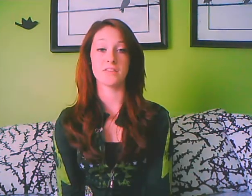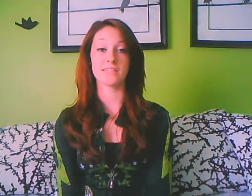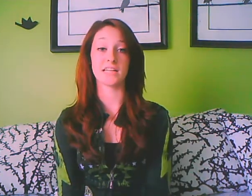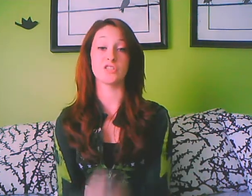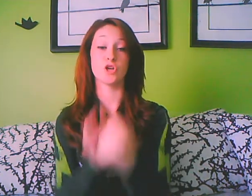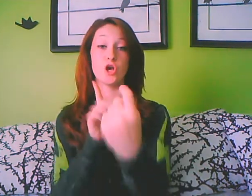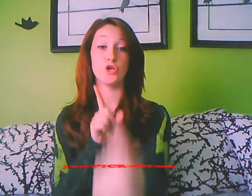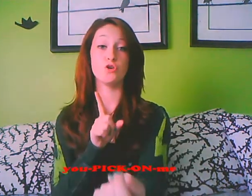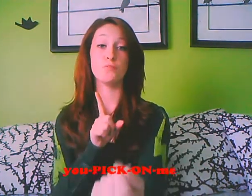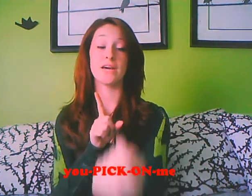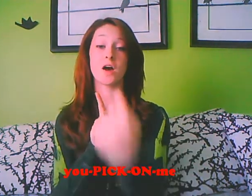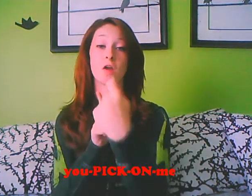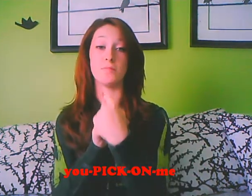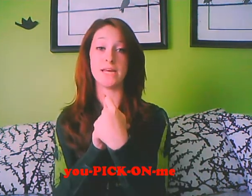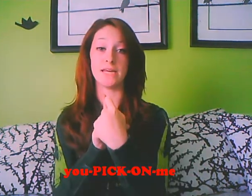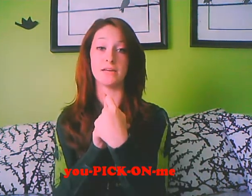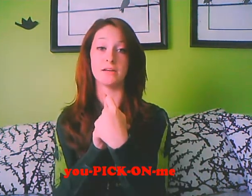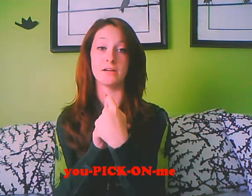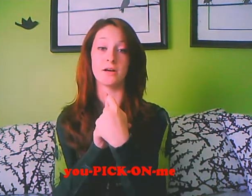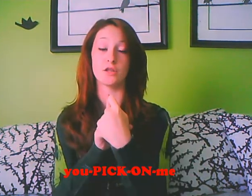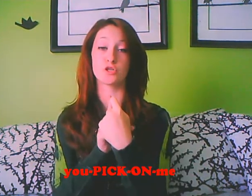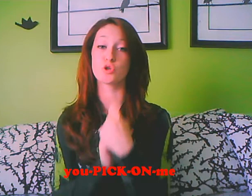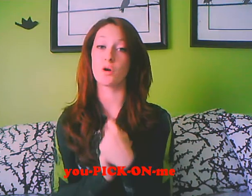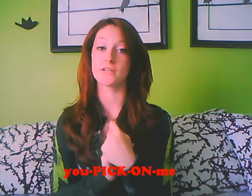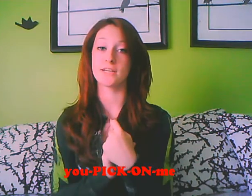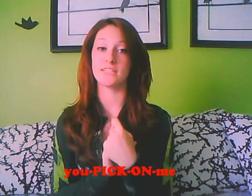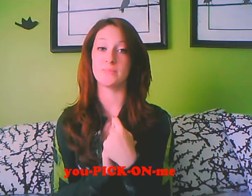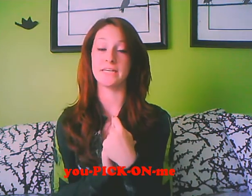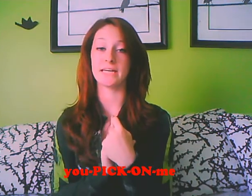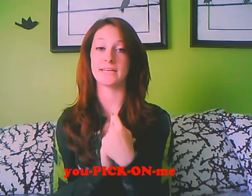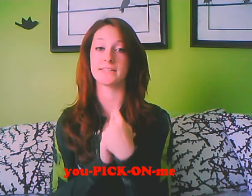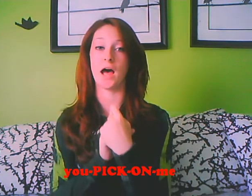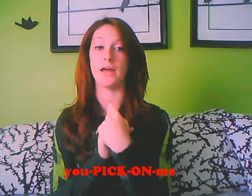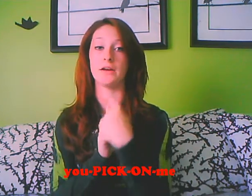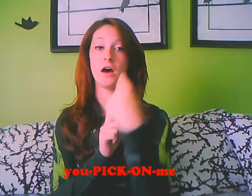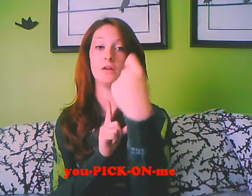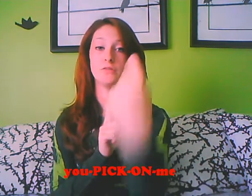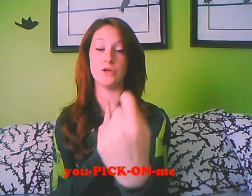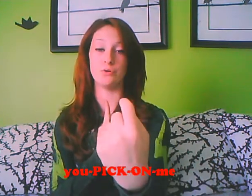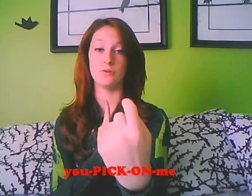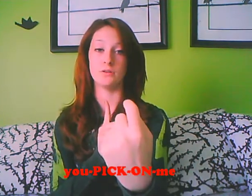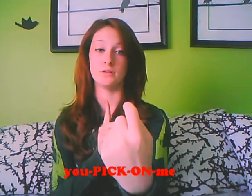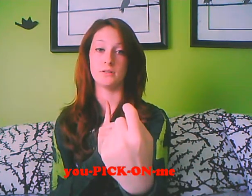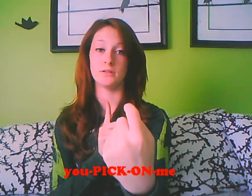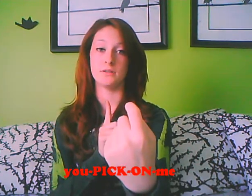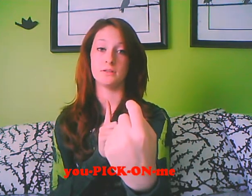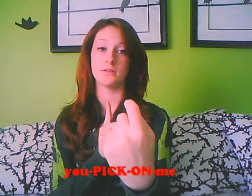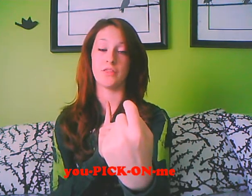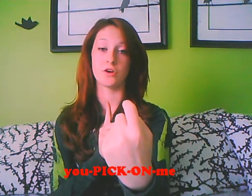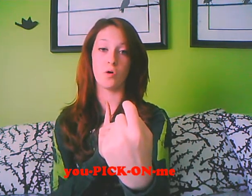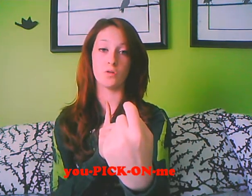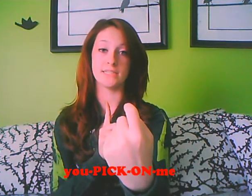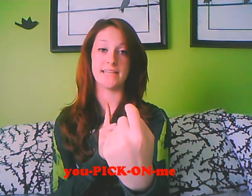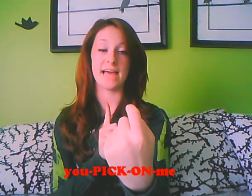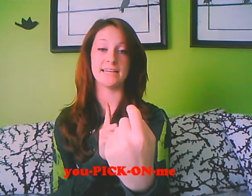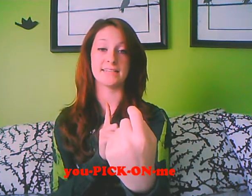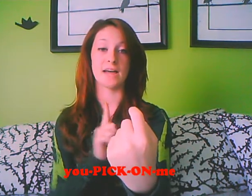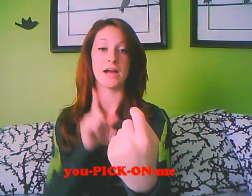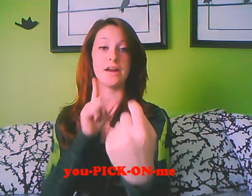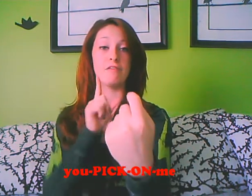the sentence, you pick on me, the source is the beginning sign of you, and the goal is the ending sign of